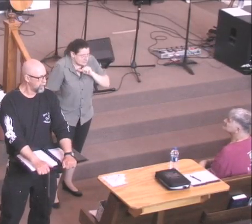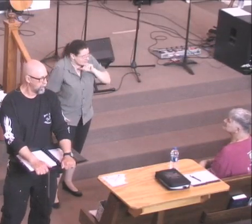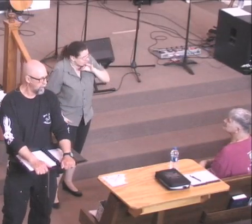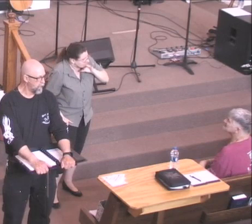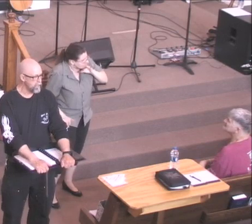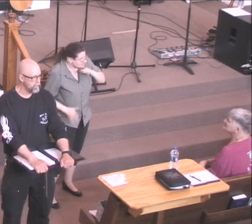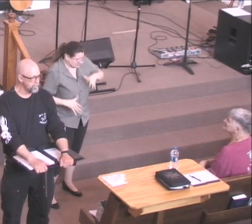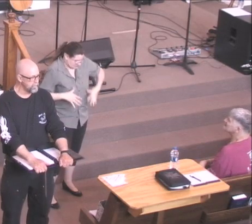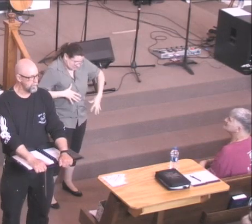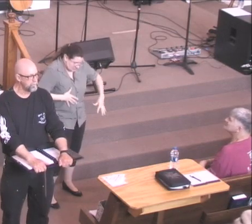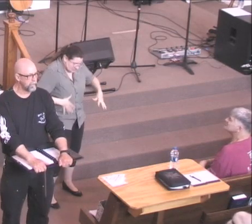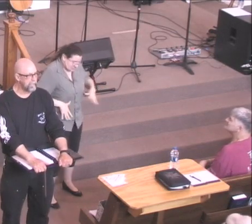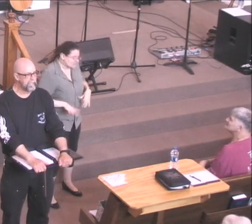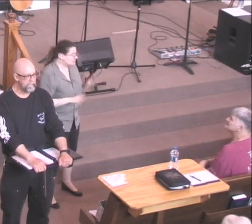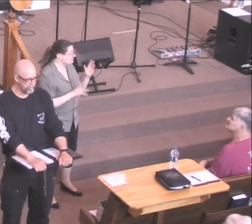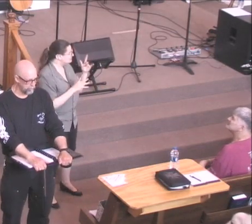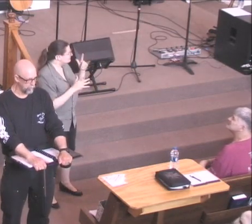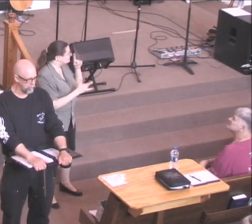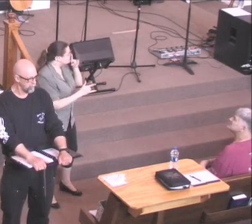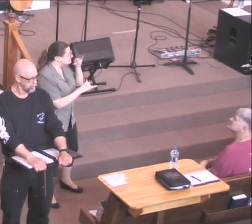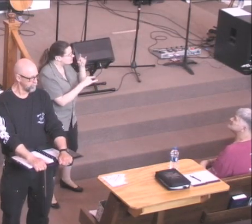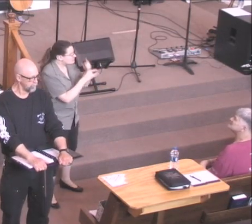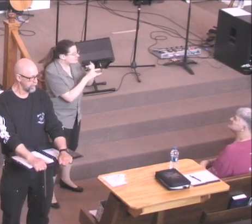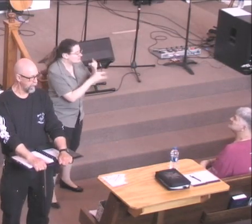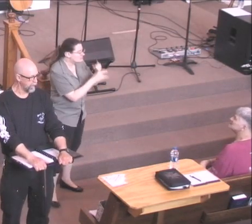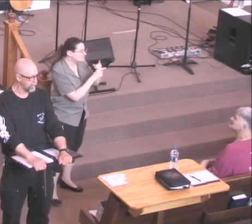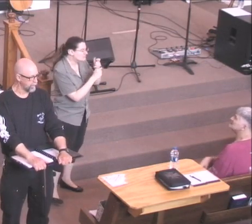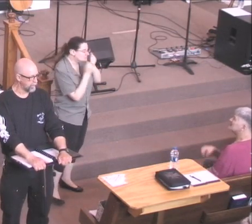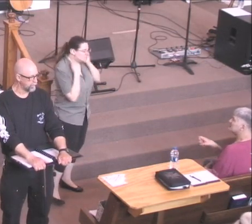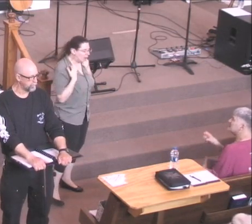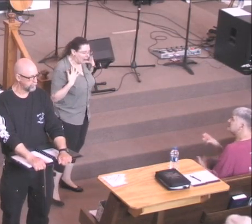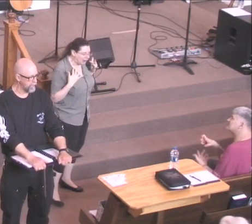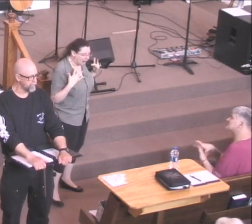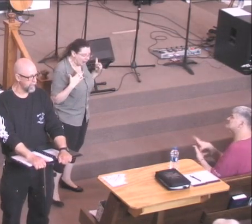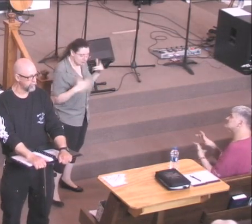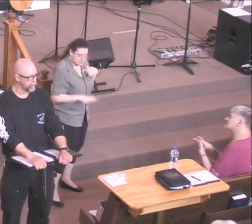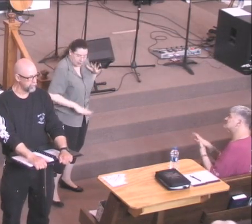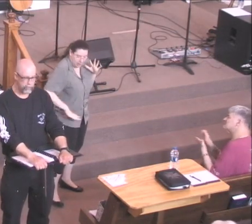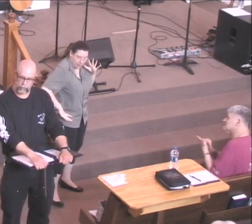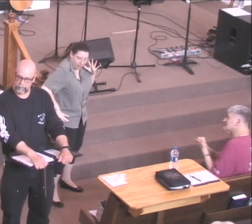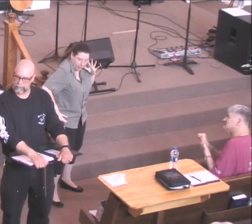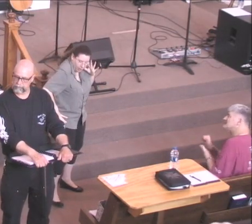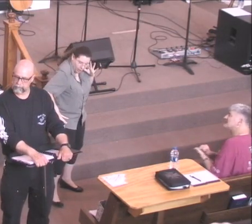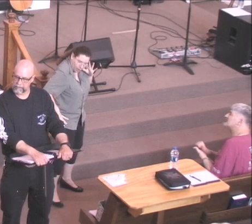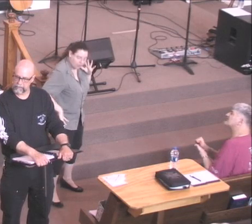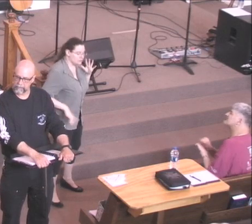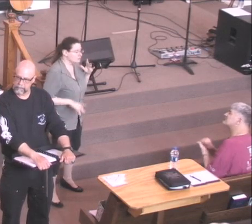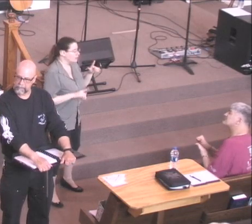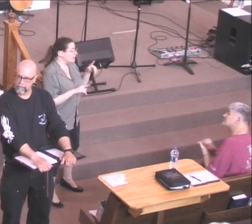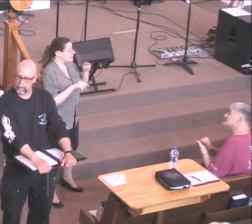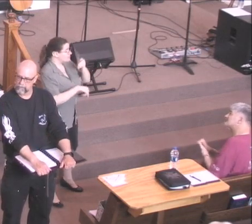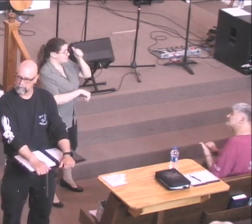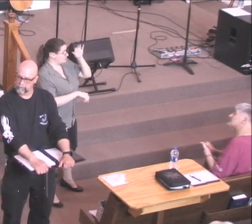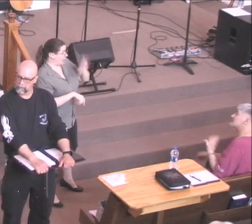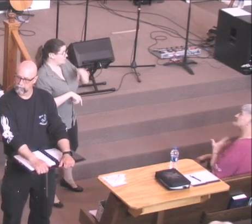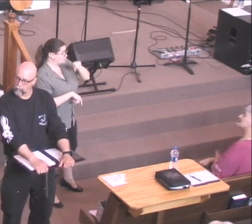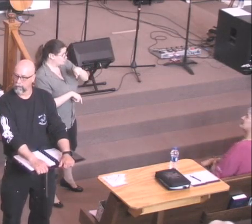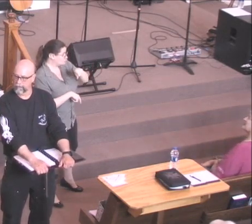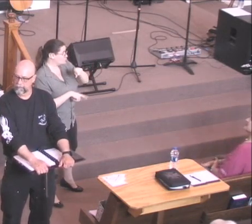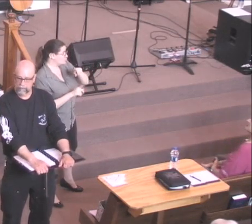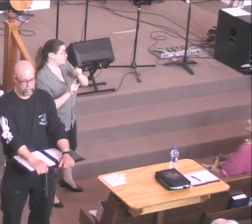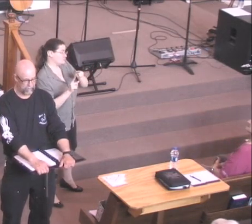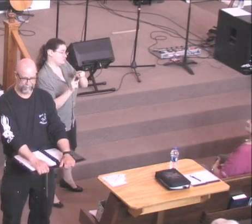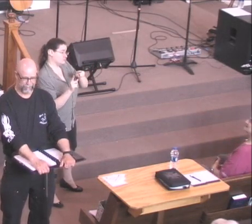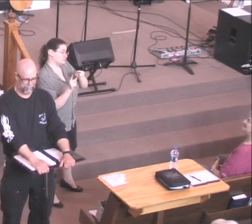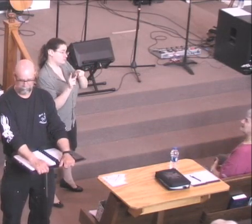was dirty, unbelievable. And Pastor Anvil in Missoula come up to me and said, this guy wants to come to the